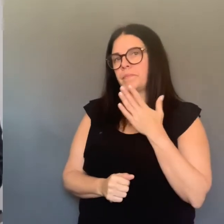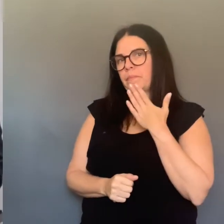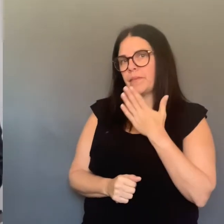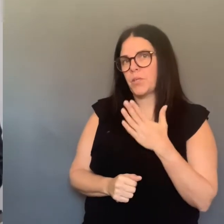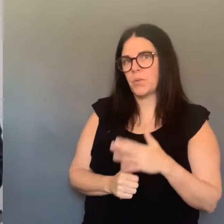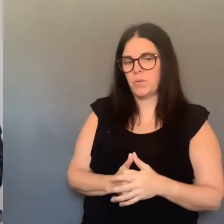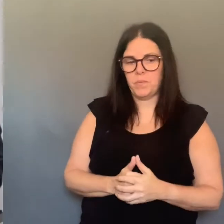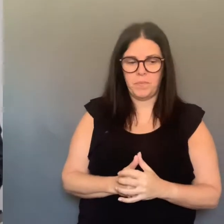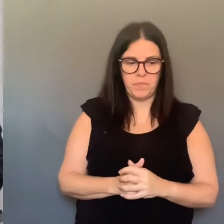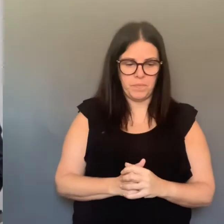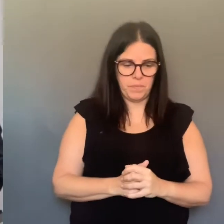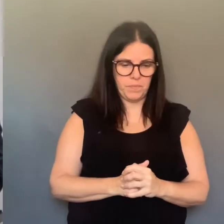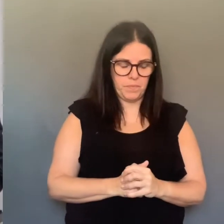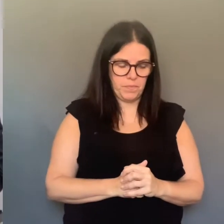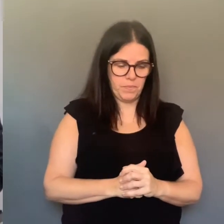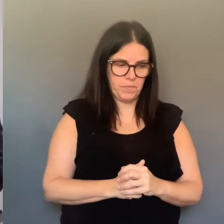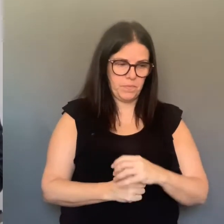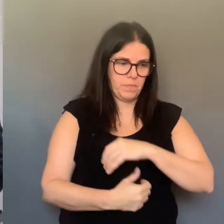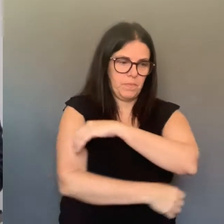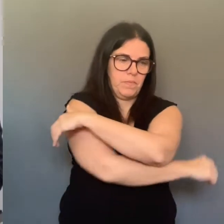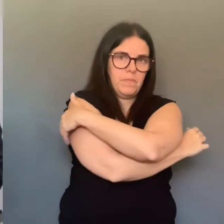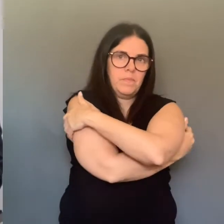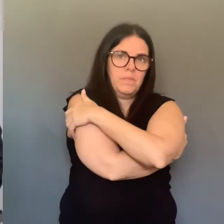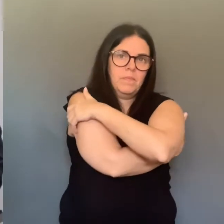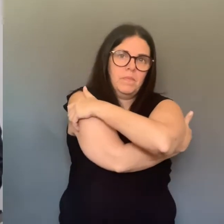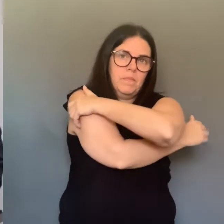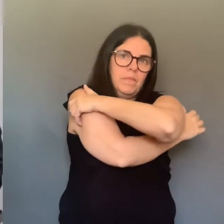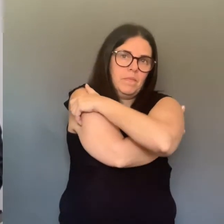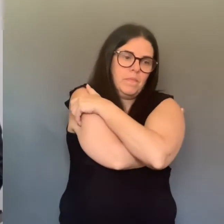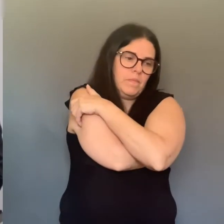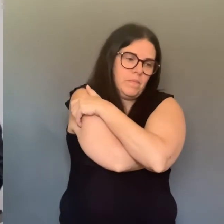that these people are following the recommendations of public health.